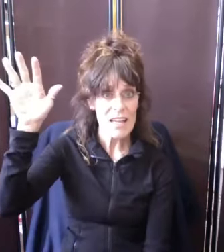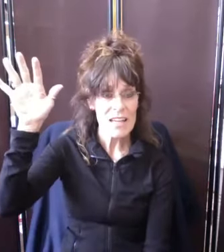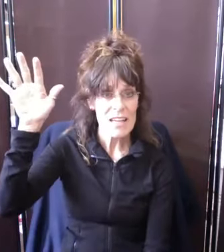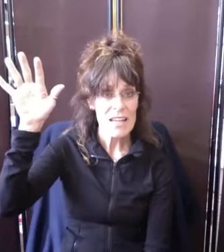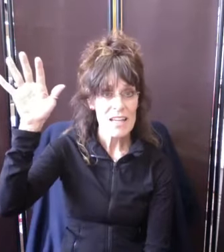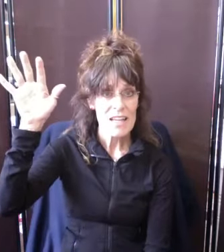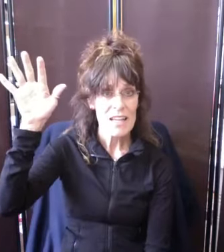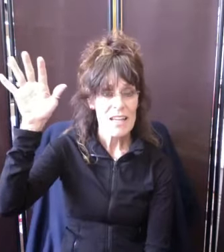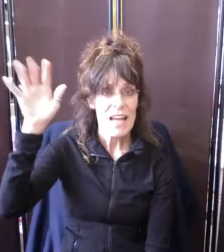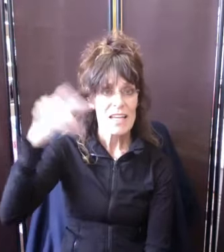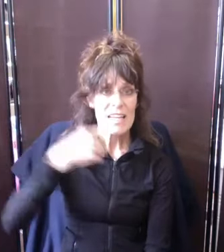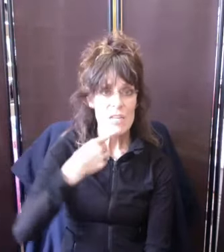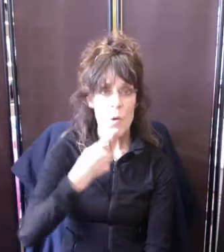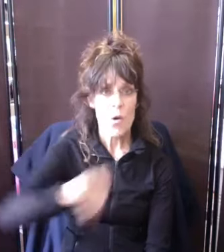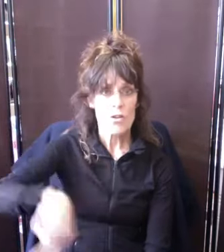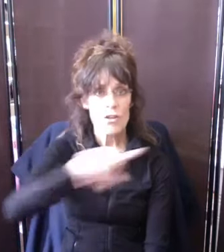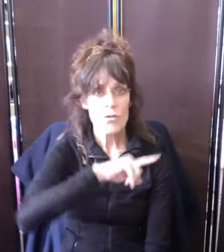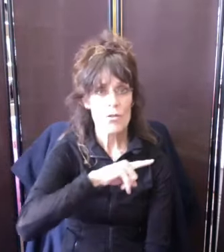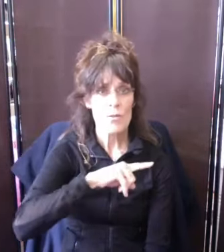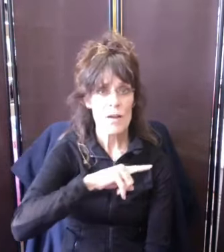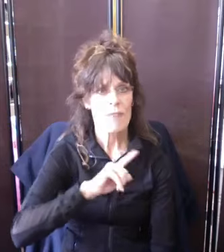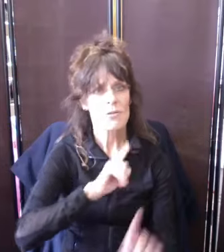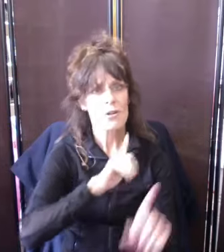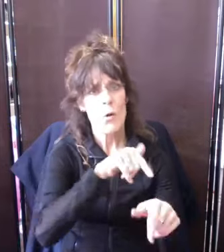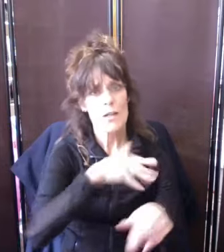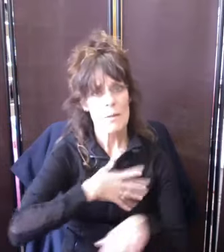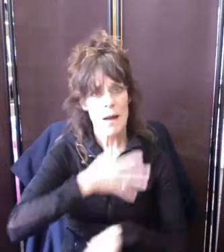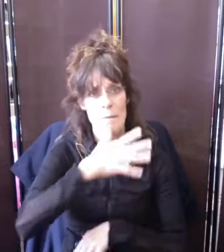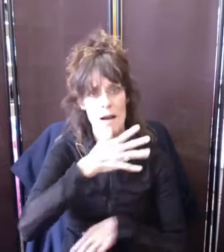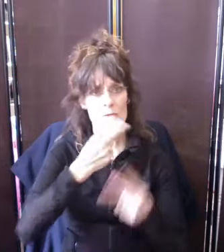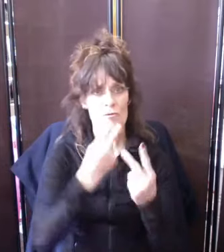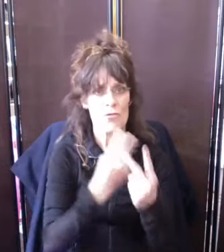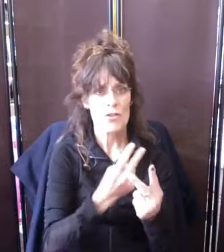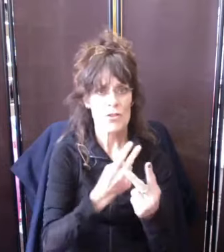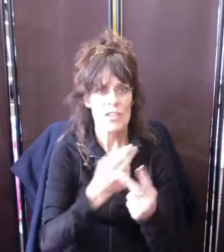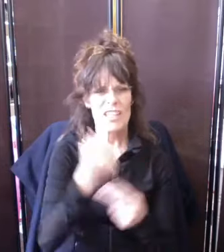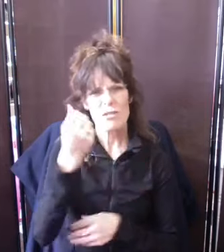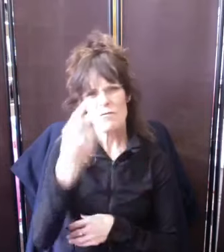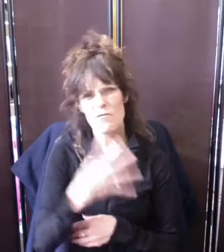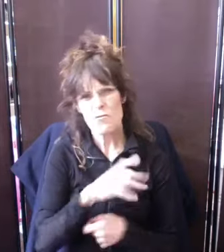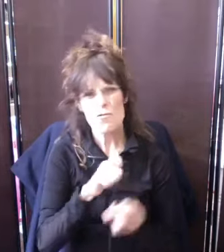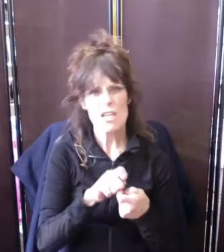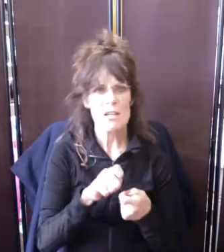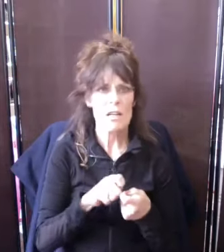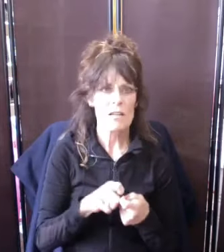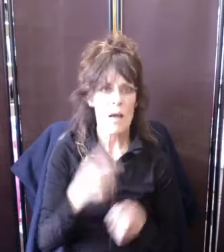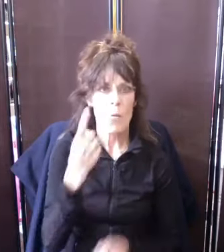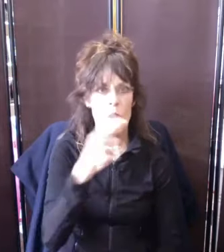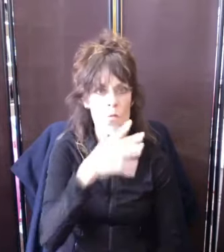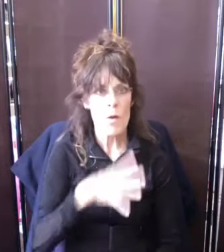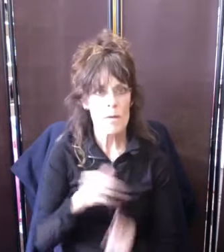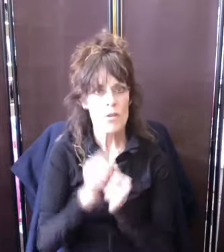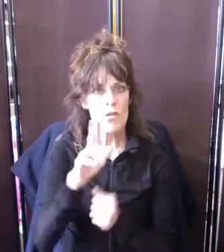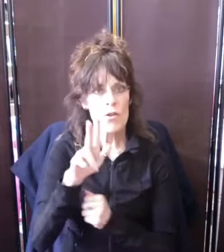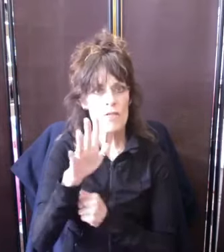and I told them that I was on my way to my mom's funeral, and I told them a couple of small details. And this woman with 35 years of sobriety and another one with